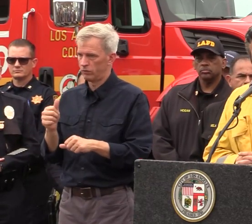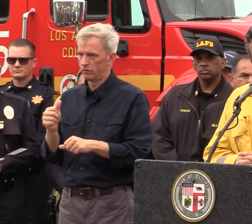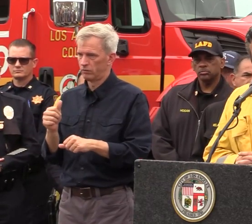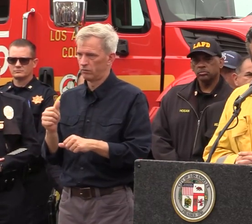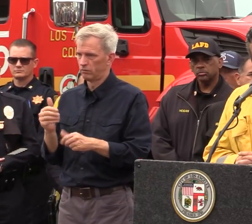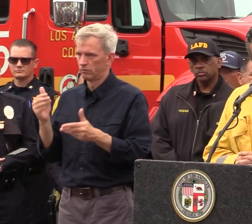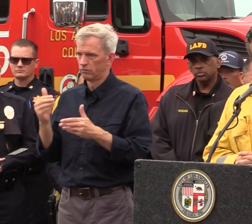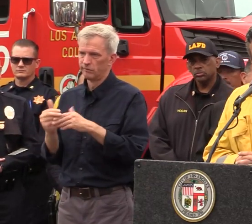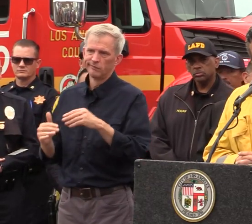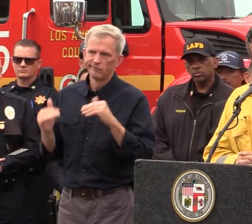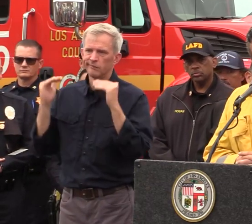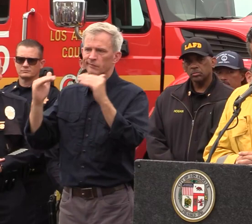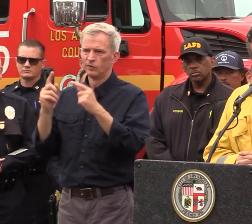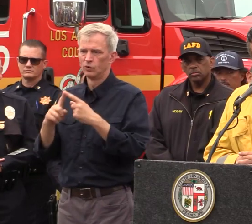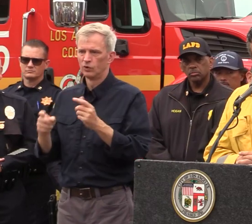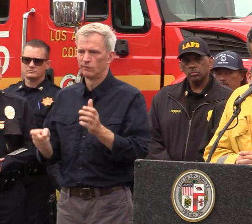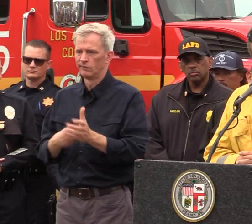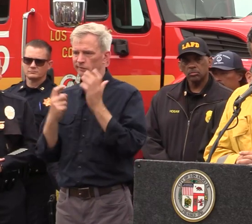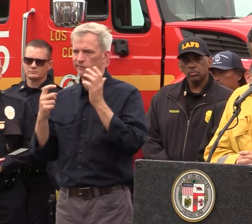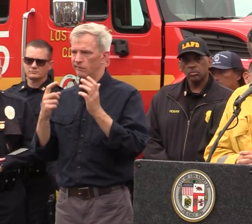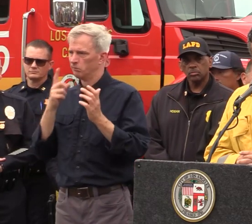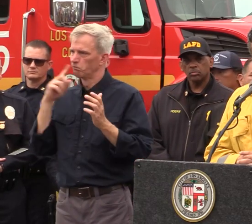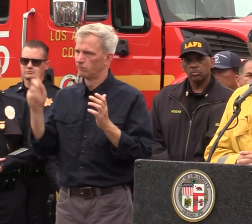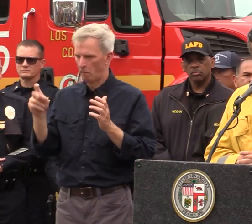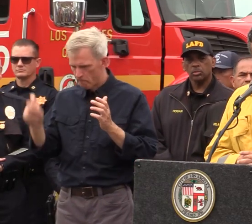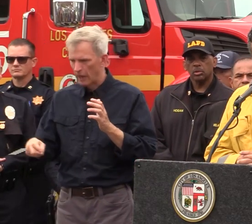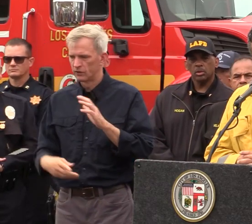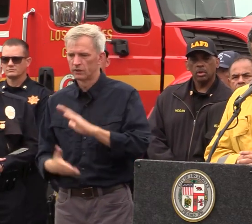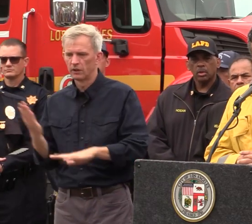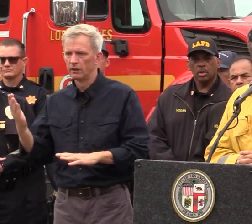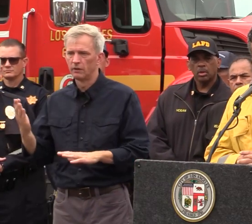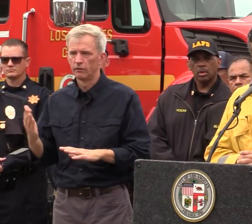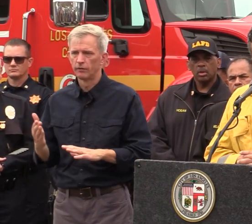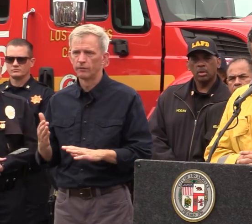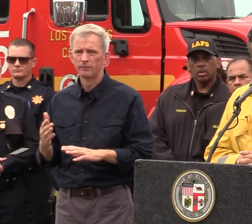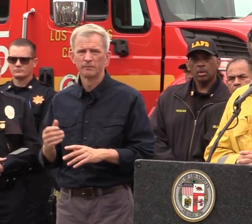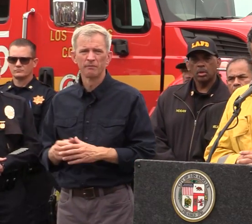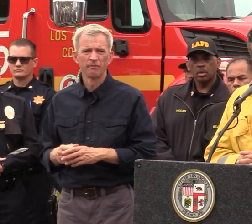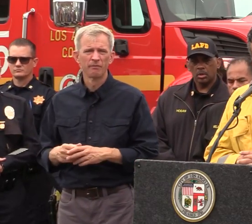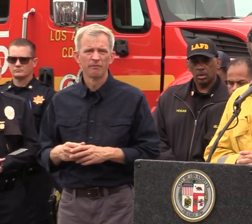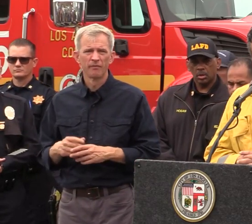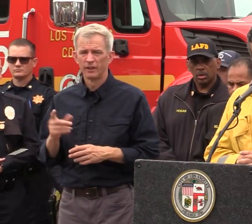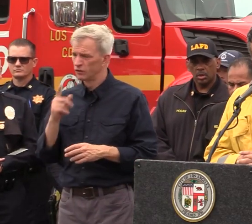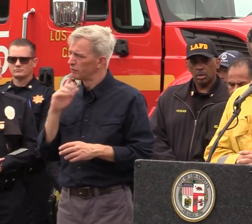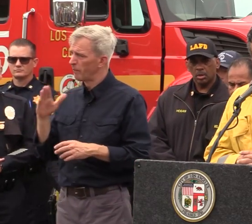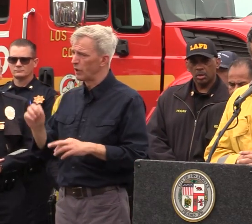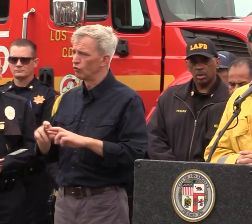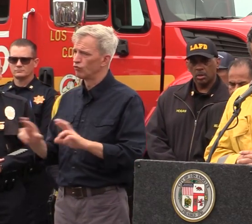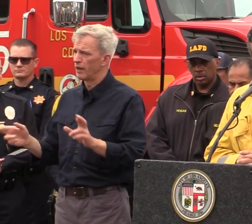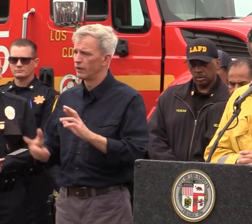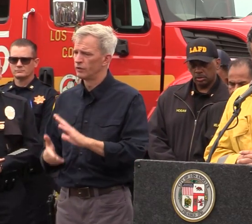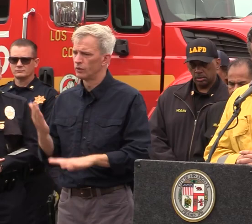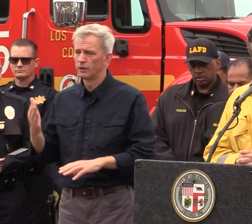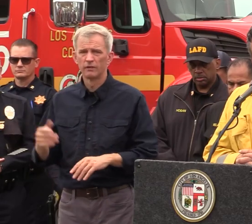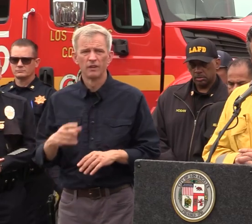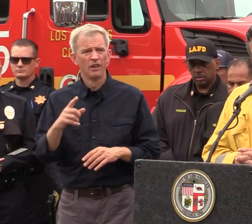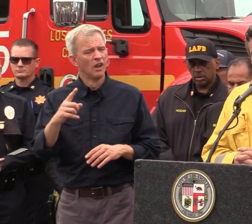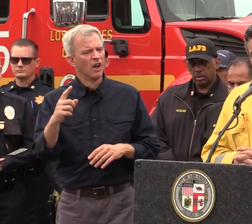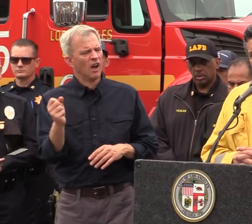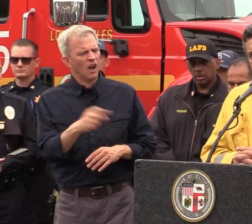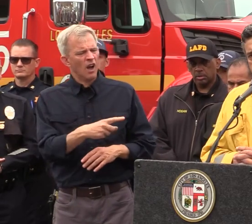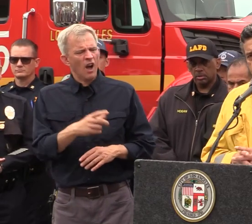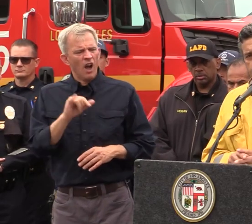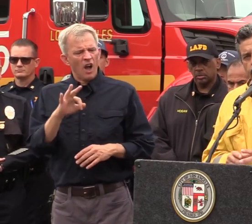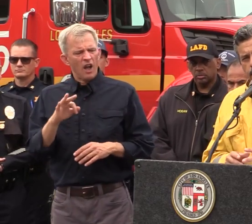you don't know if the suspect is homeless? And if so or not, how does that jeopardize the investigation by withholding